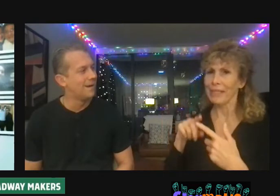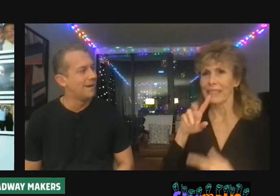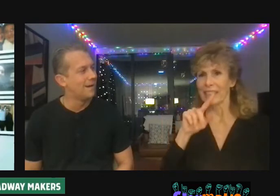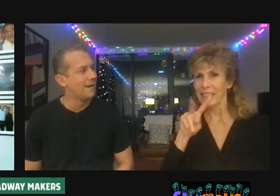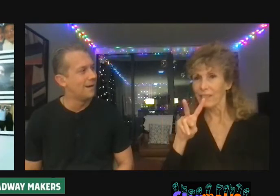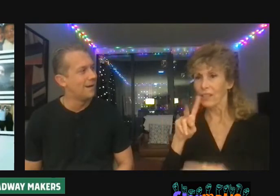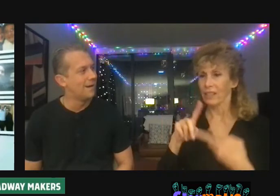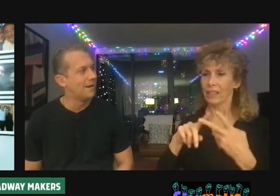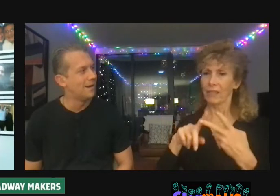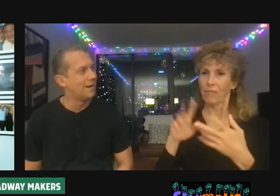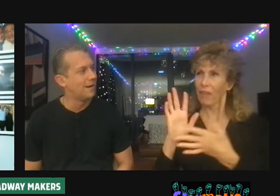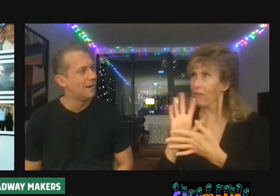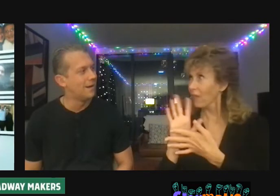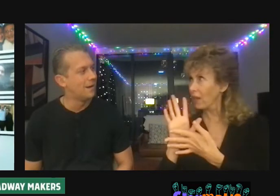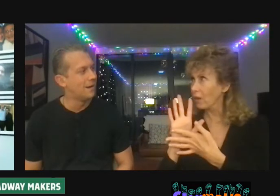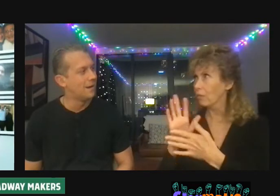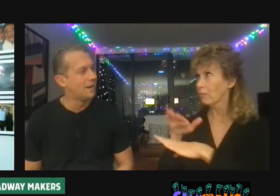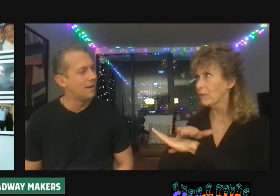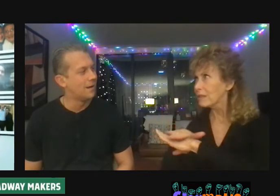stage?